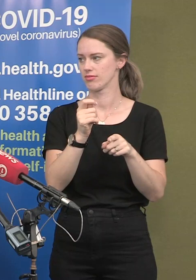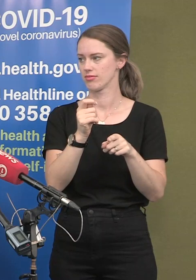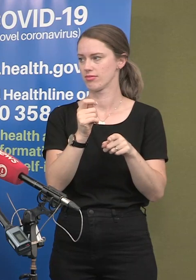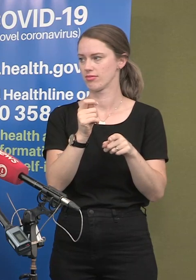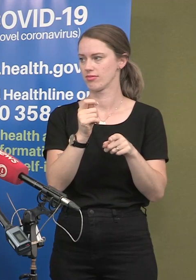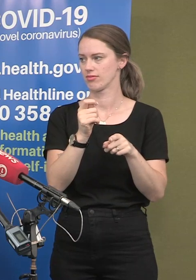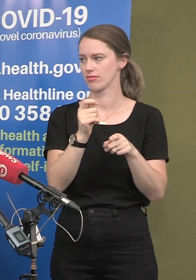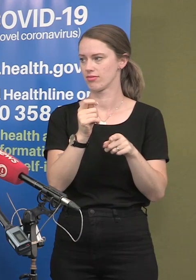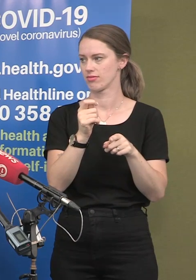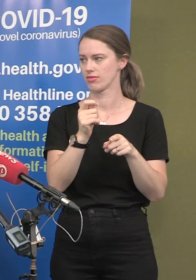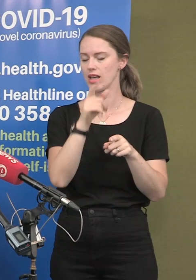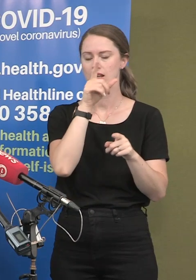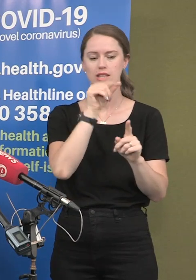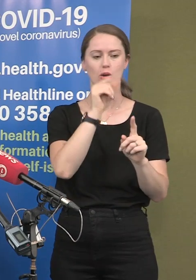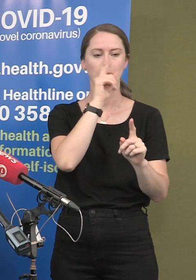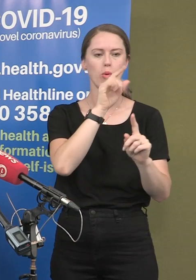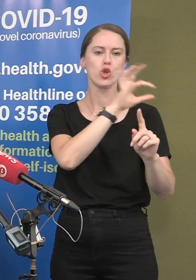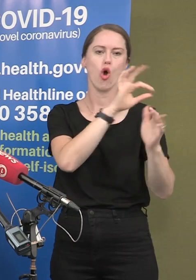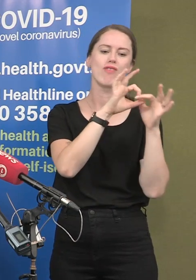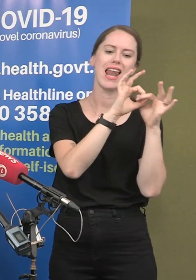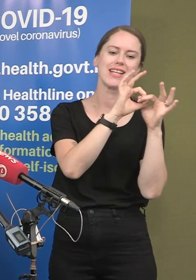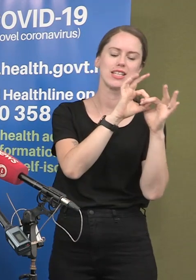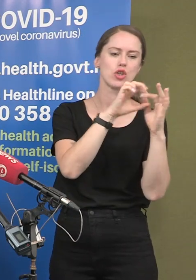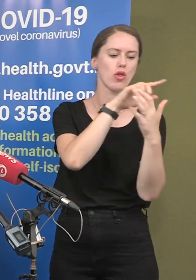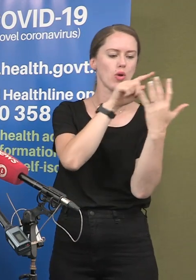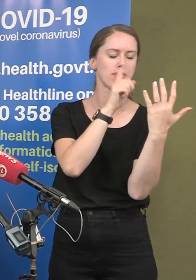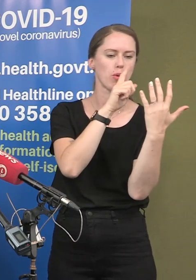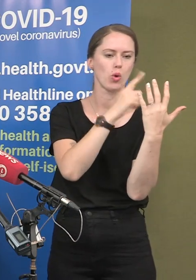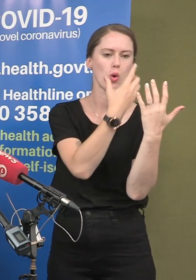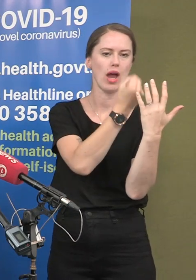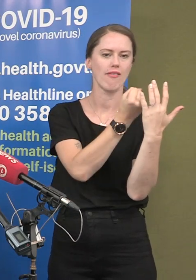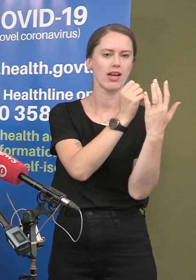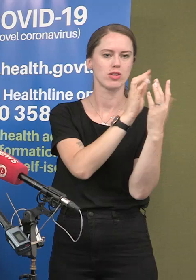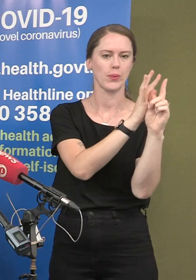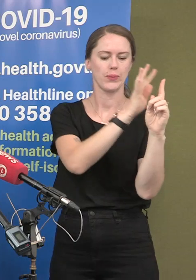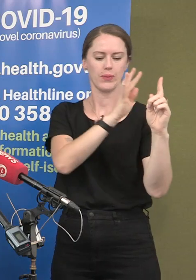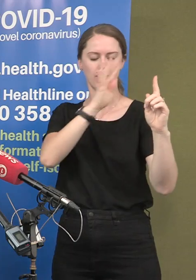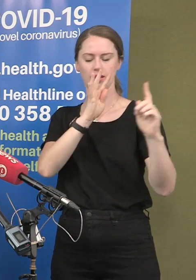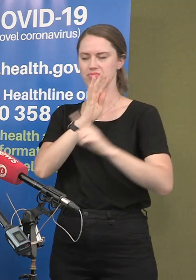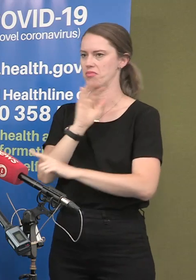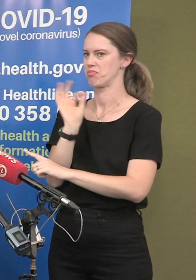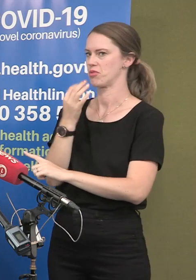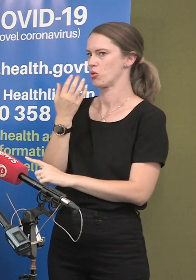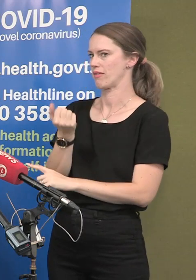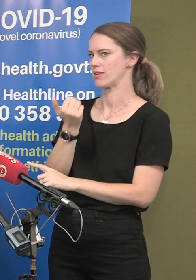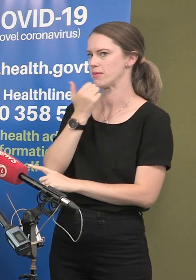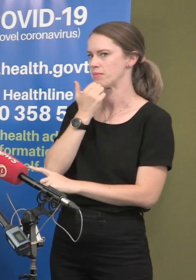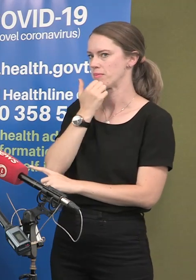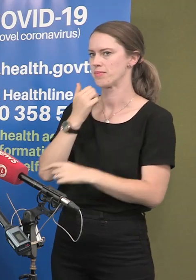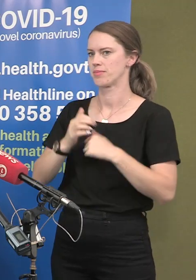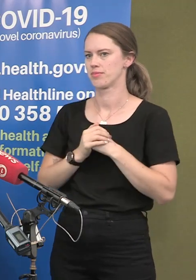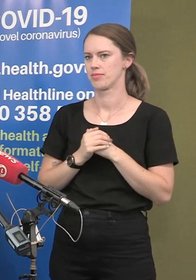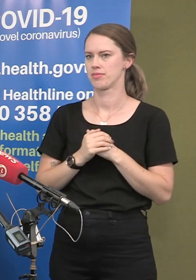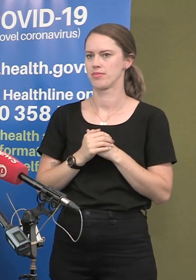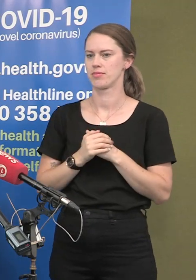aren't related to either the probable or the confirmed cases? I don't have that number. What I can say